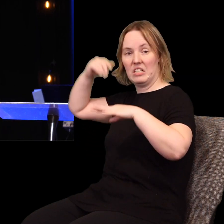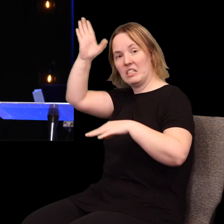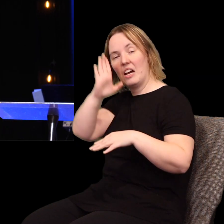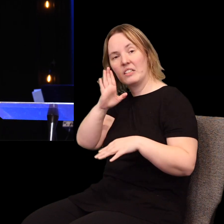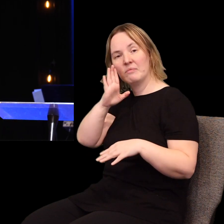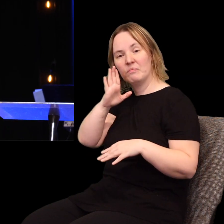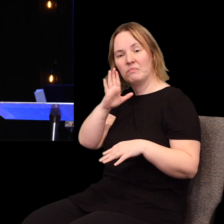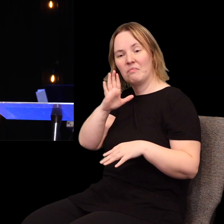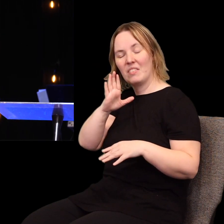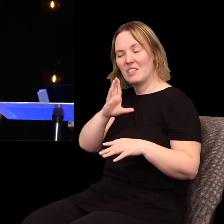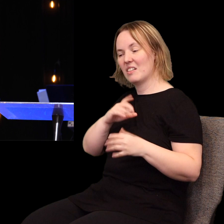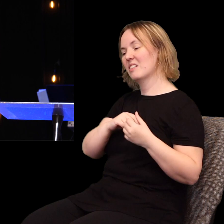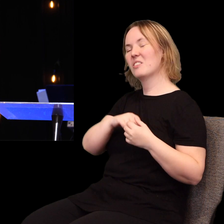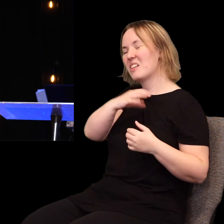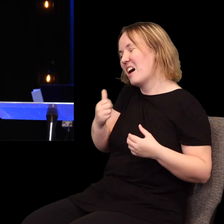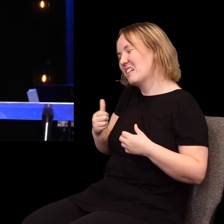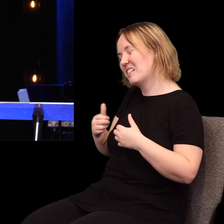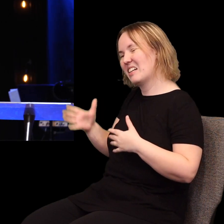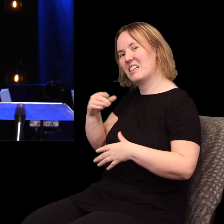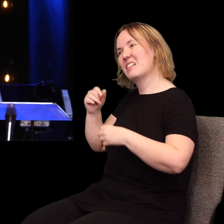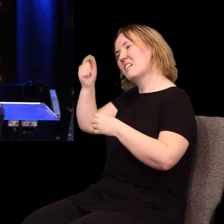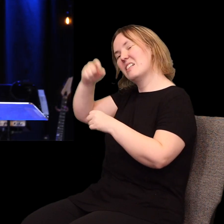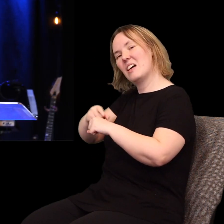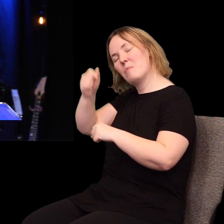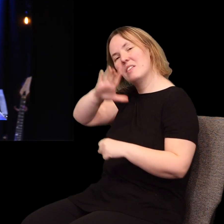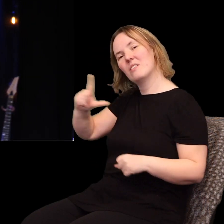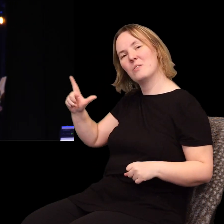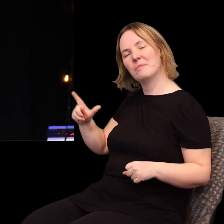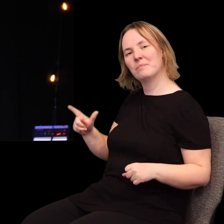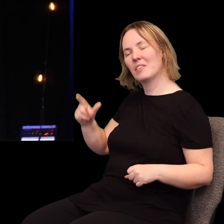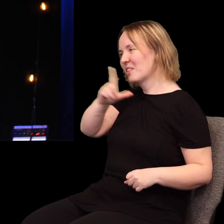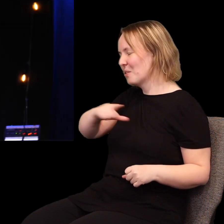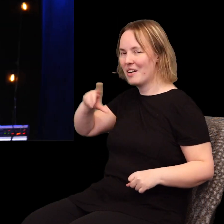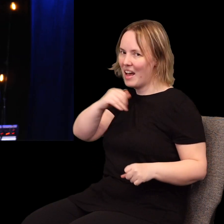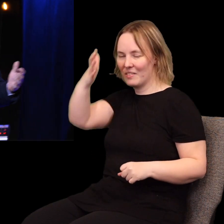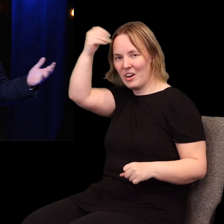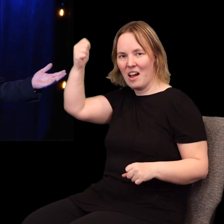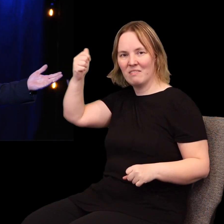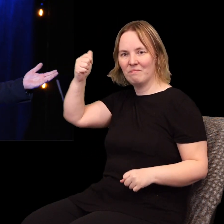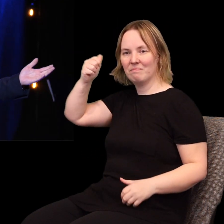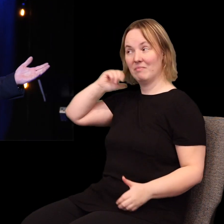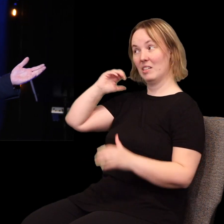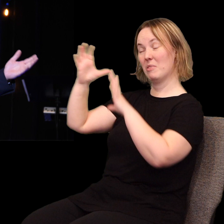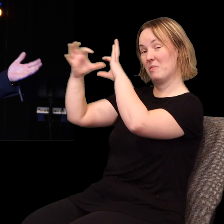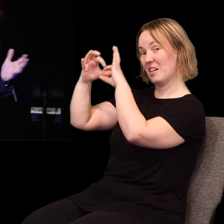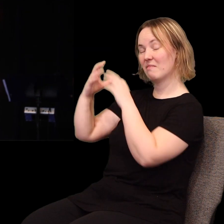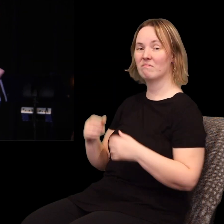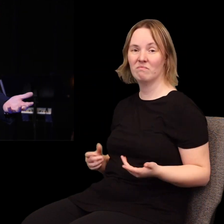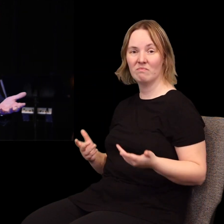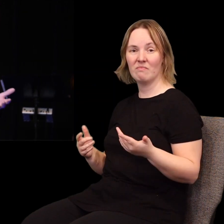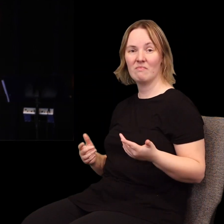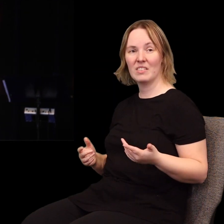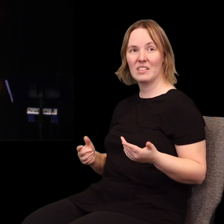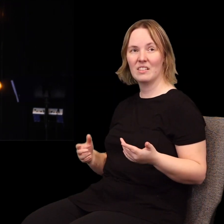Christian lifestyle. You've gotten away from your time with me, whatever it may be. The Lord says, I've not forgotten. Let's get back at it. Can anybody relate to that? Anybody?